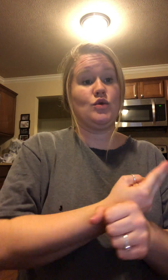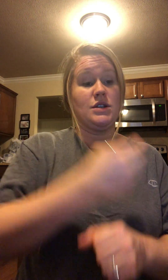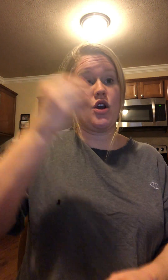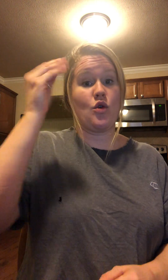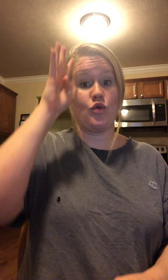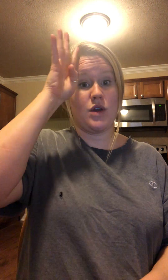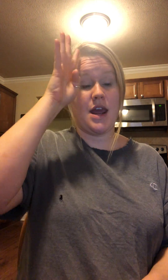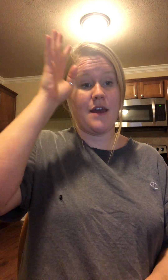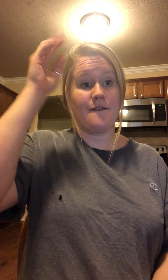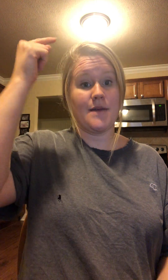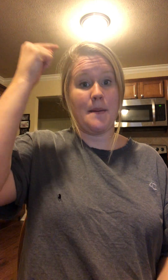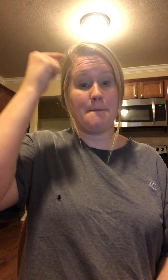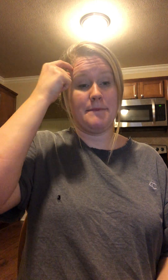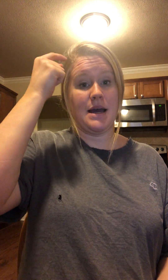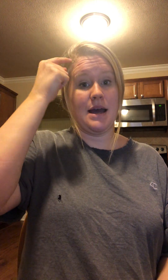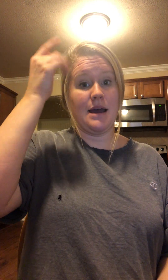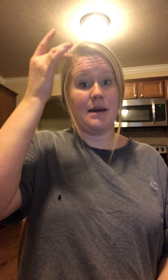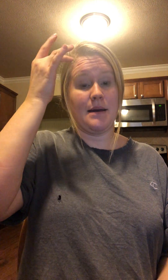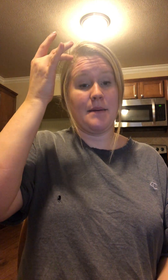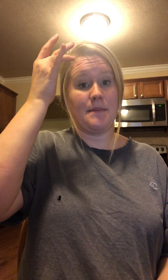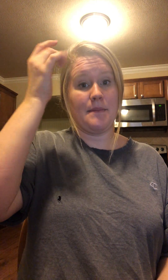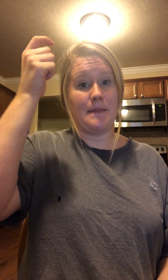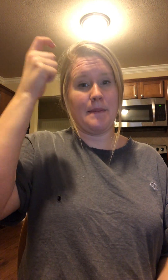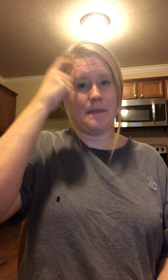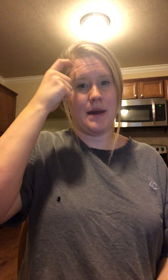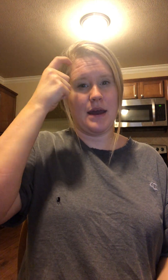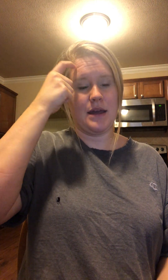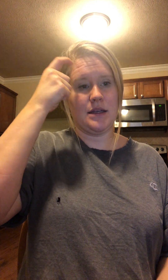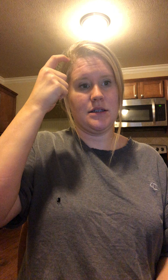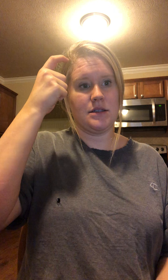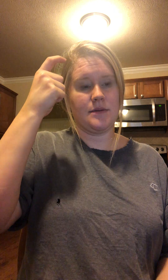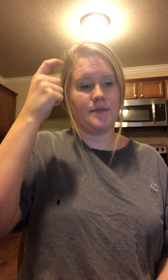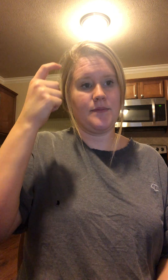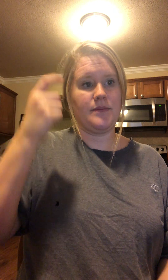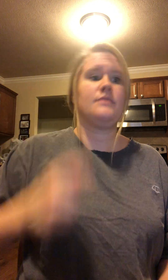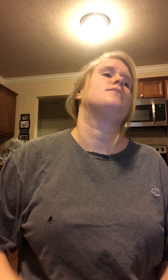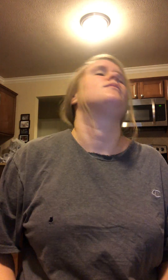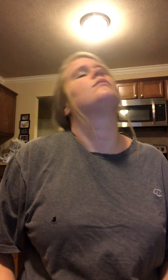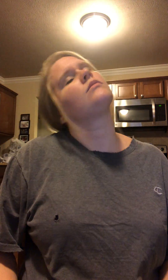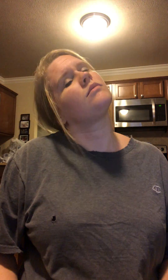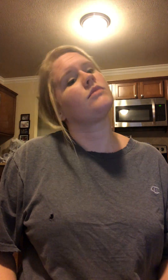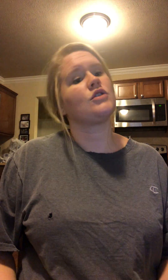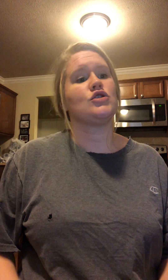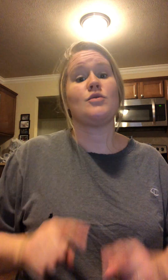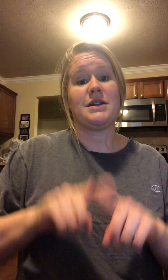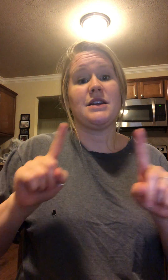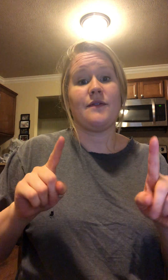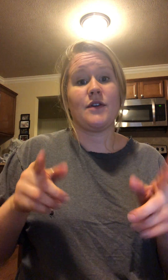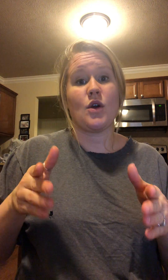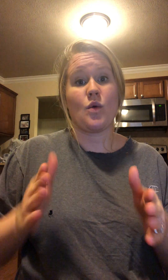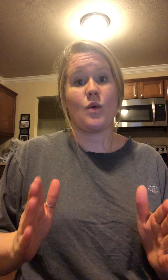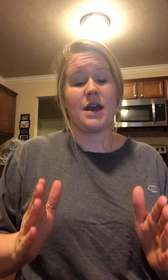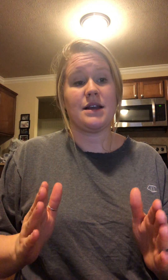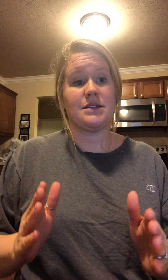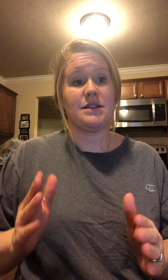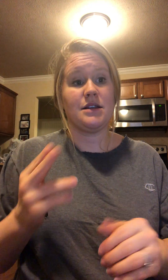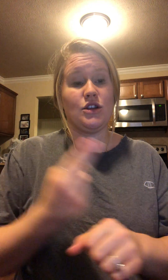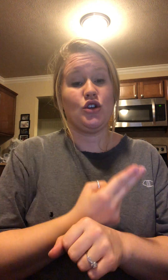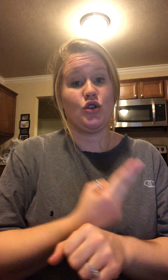paper. There's just so many different ways that we do writing, from using technology to